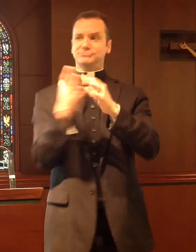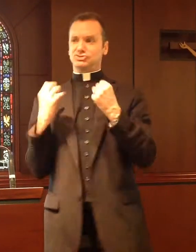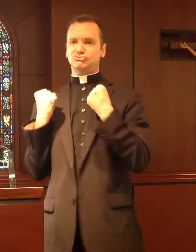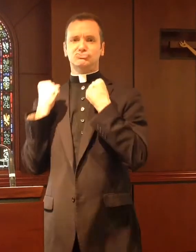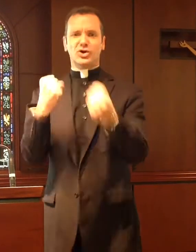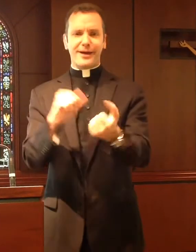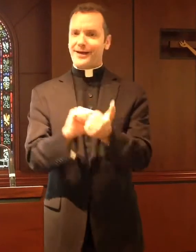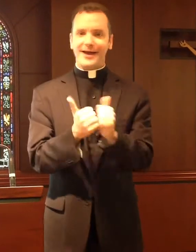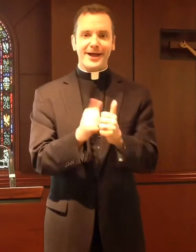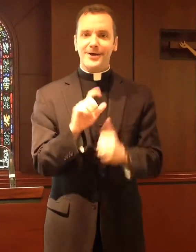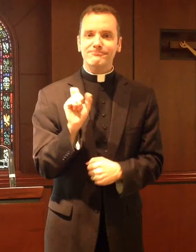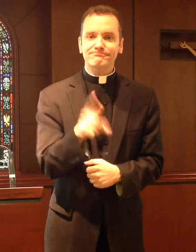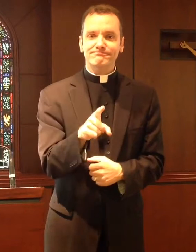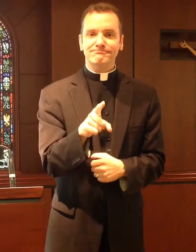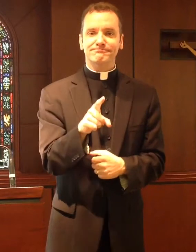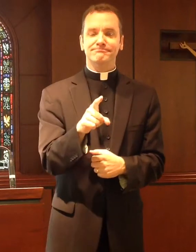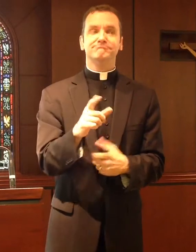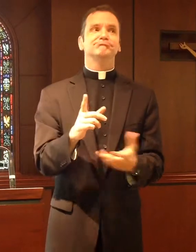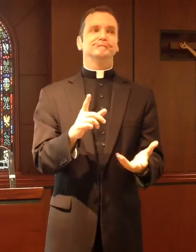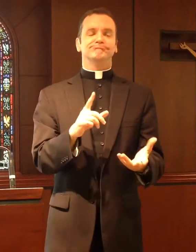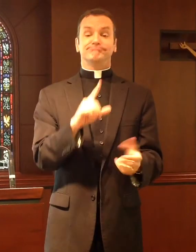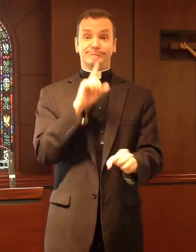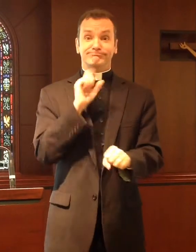can weakness become strength?